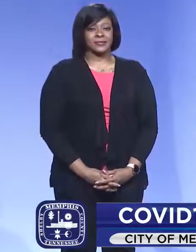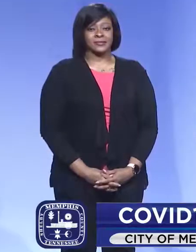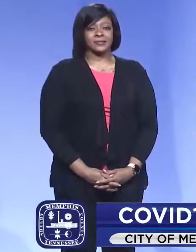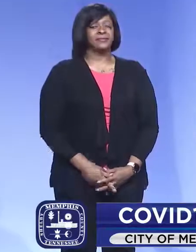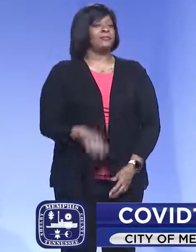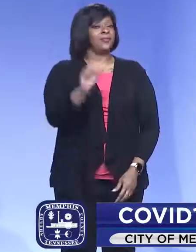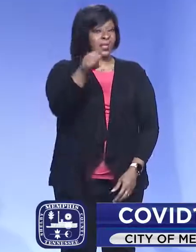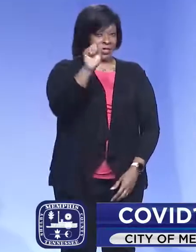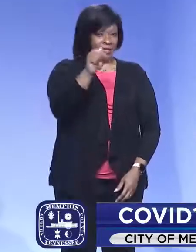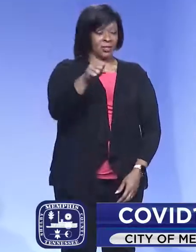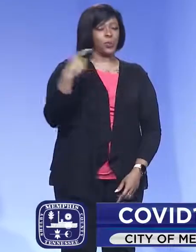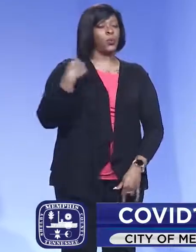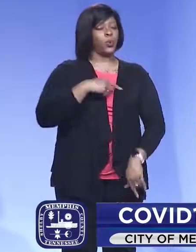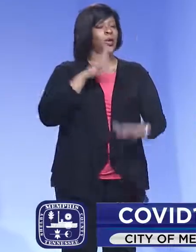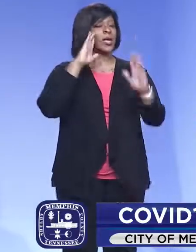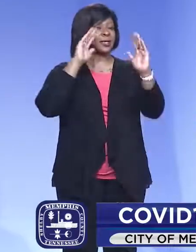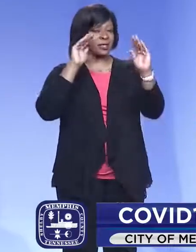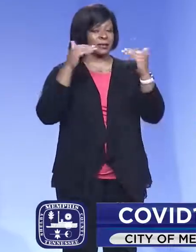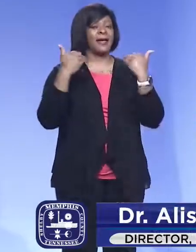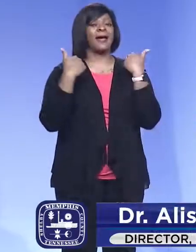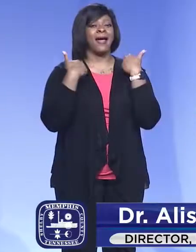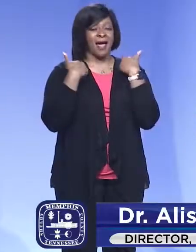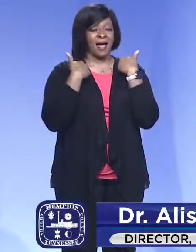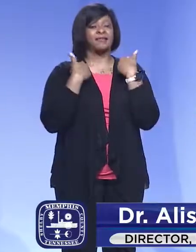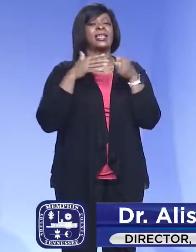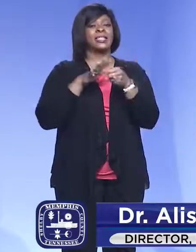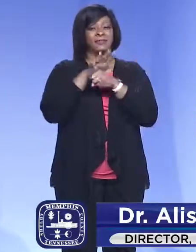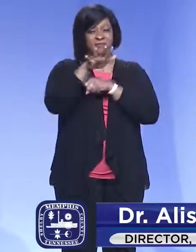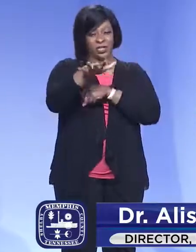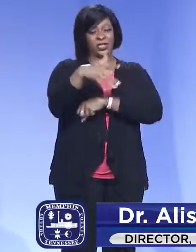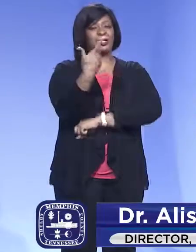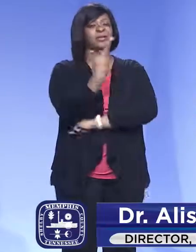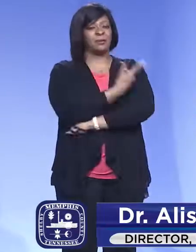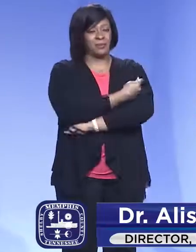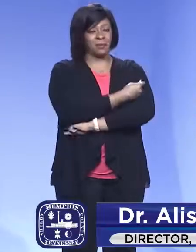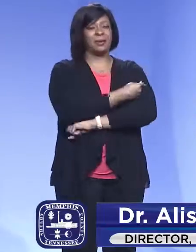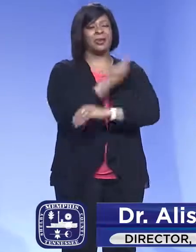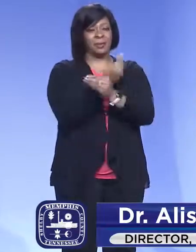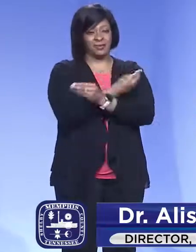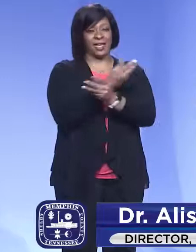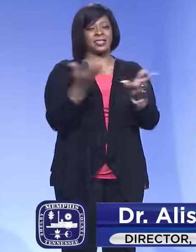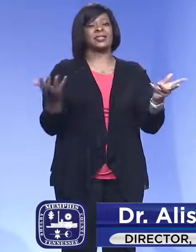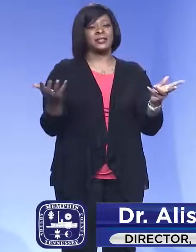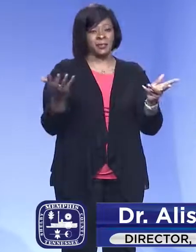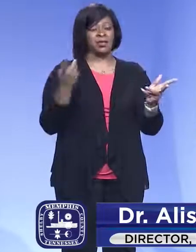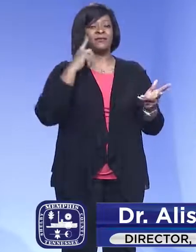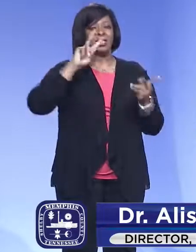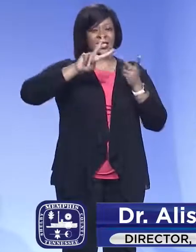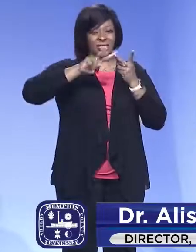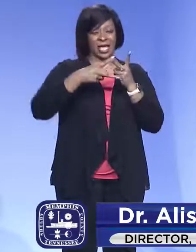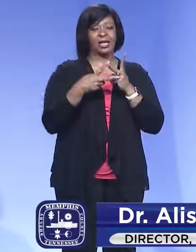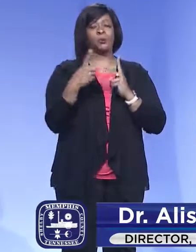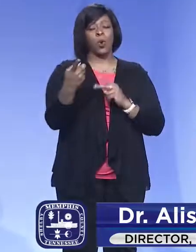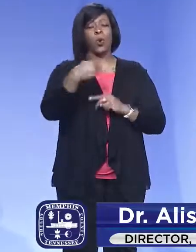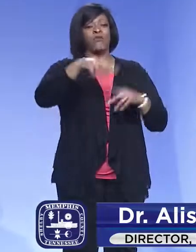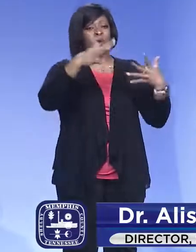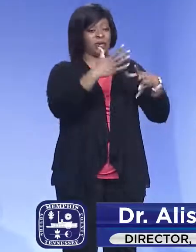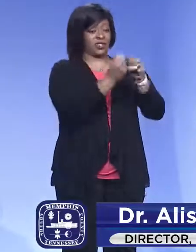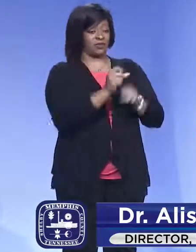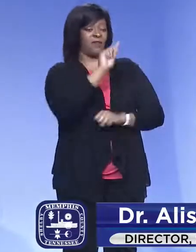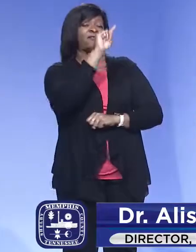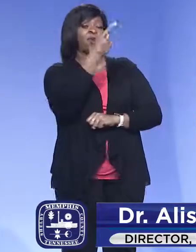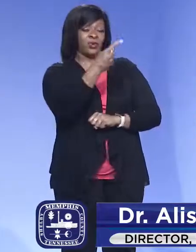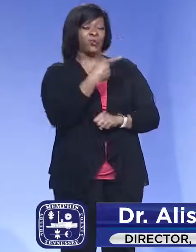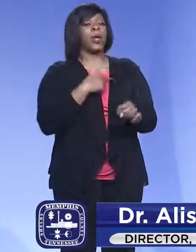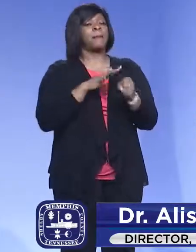So yes, we do anticipate having sufficient supply to administer the second dose for those who received the